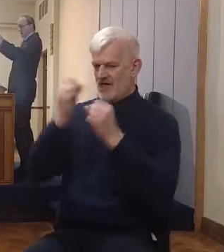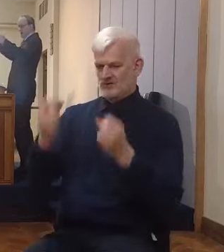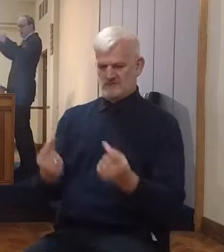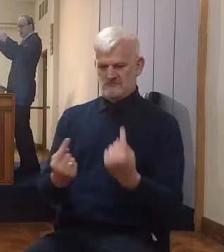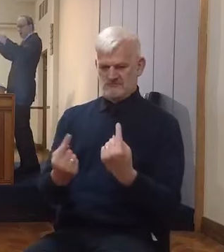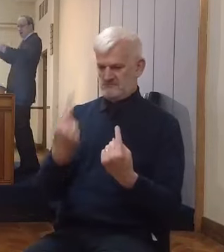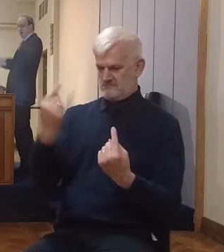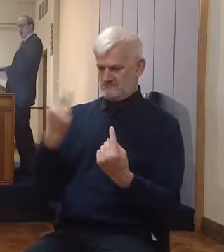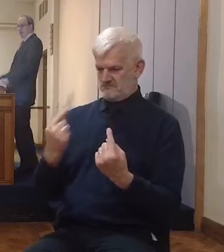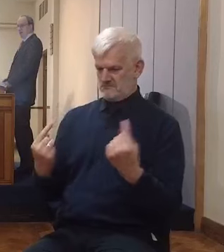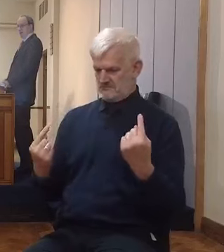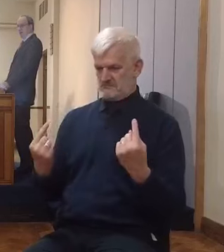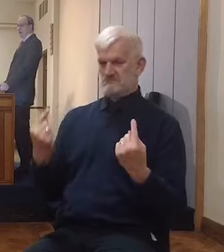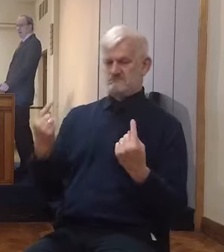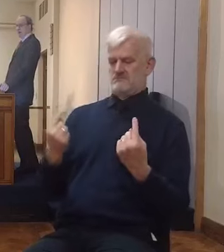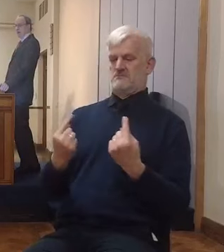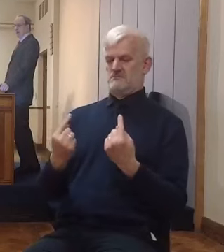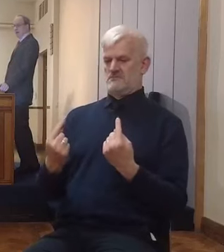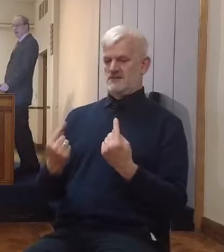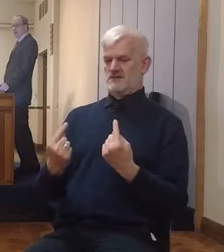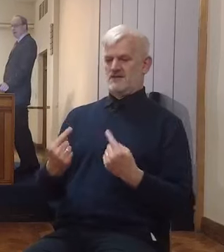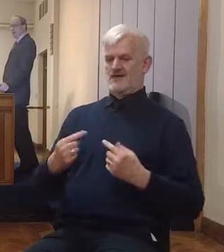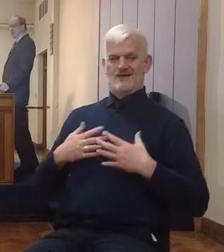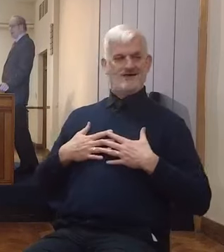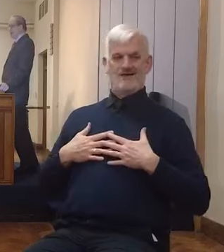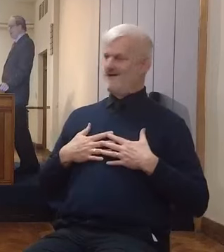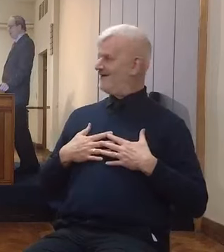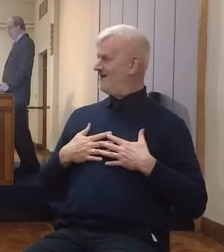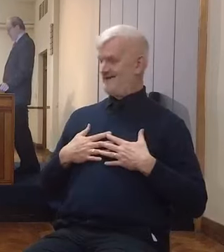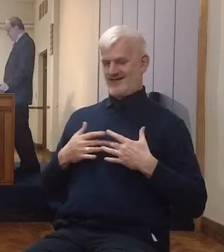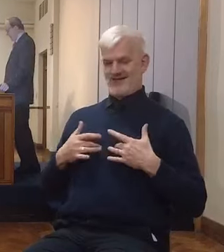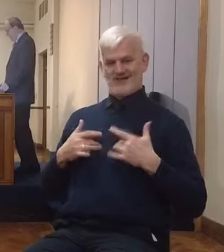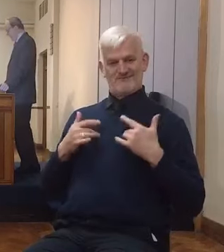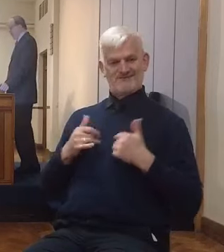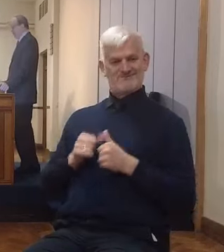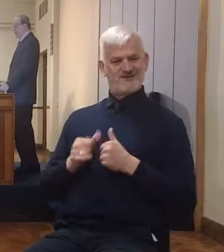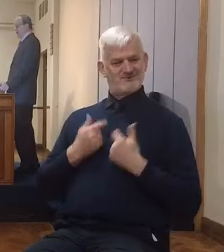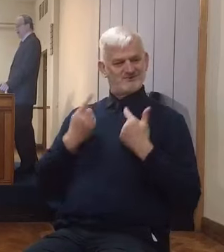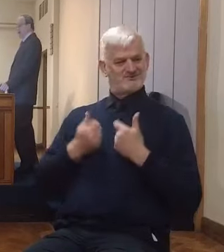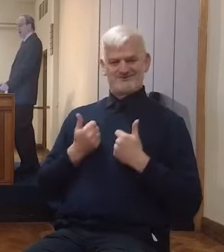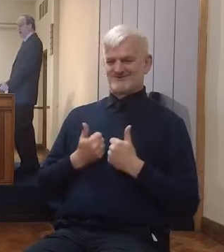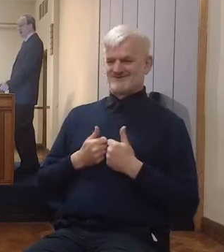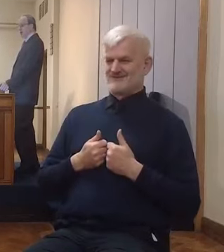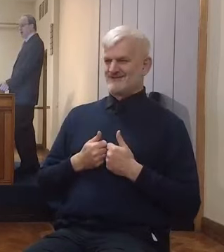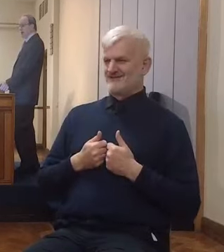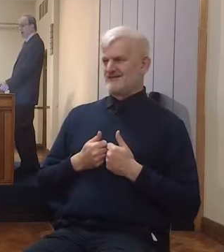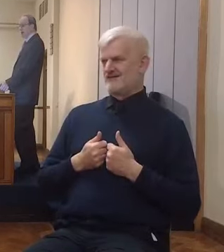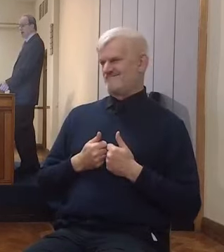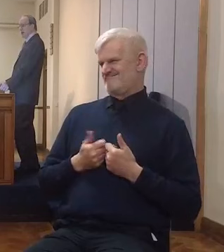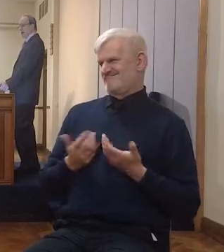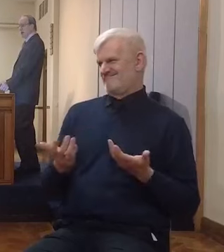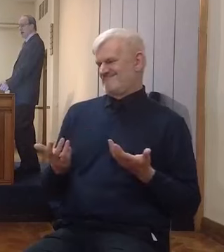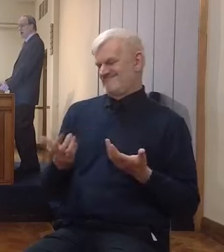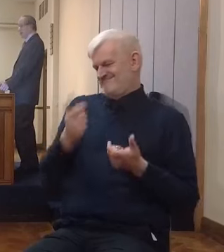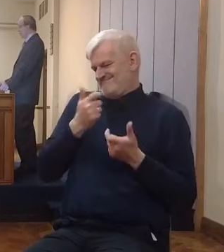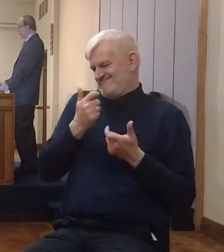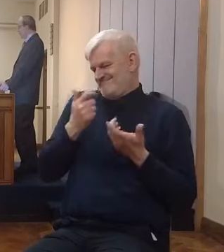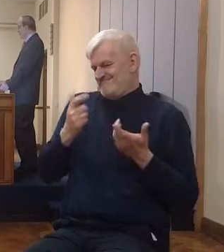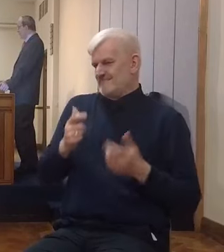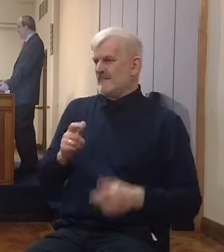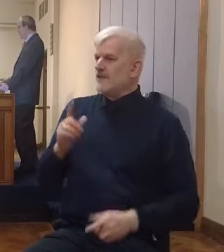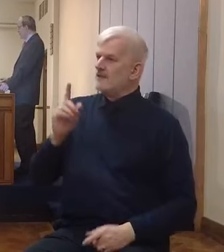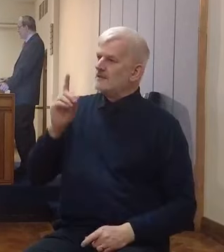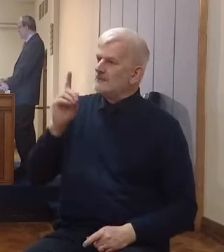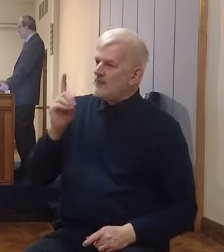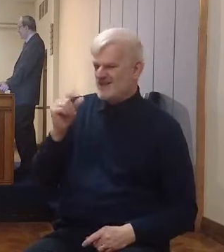felt important. It felt very special. Well, that's only a small thing. But that's happening